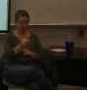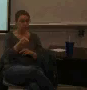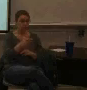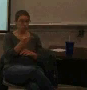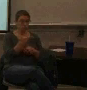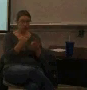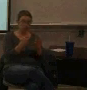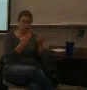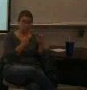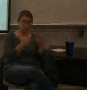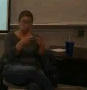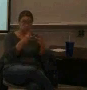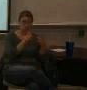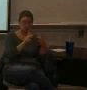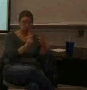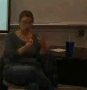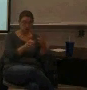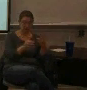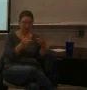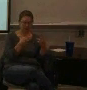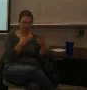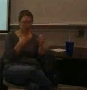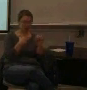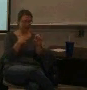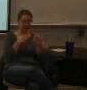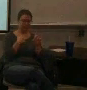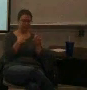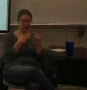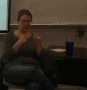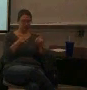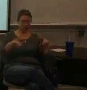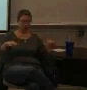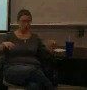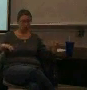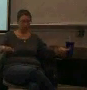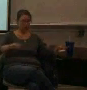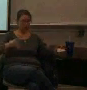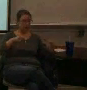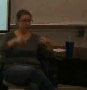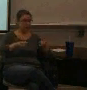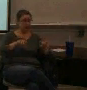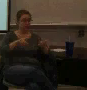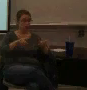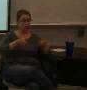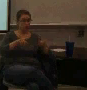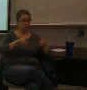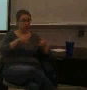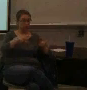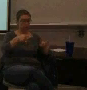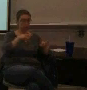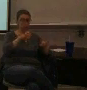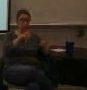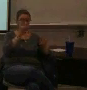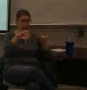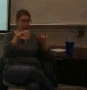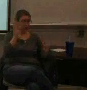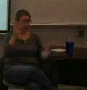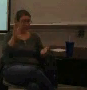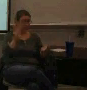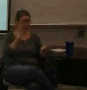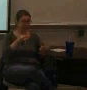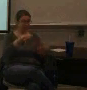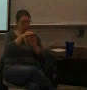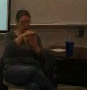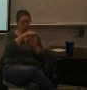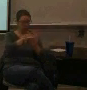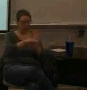lake, and it laid down these sediments all over the place. And as the precipitation dropped, then it dropped below